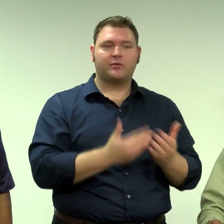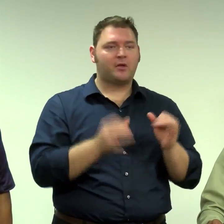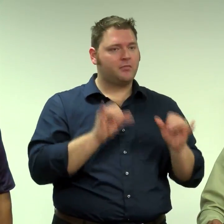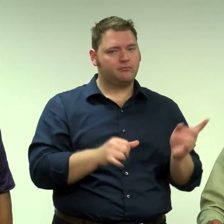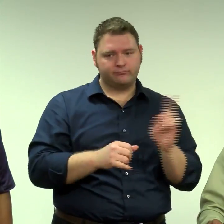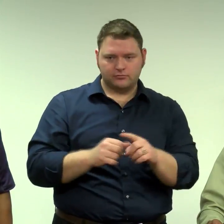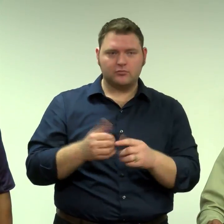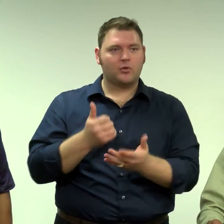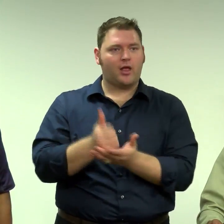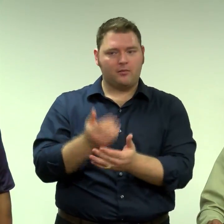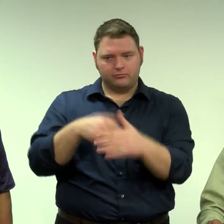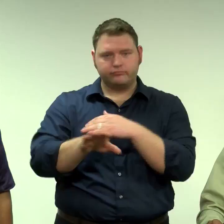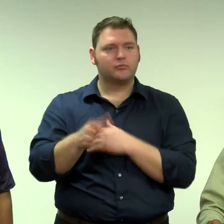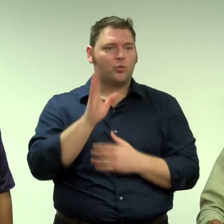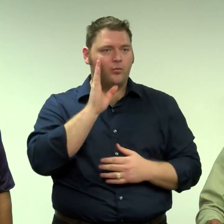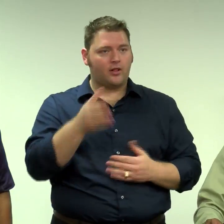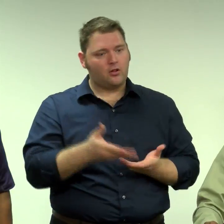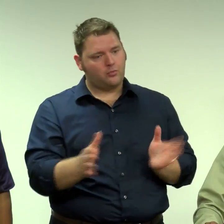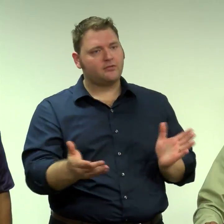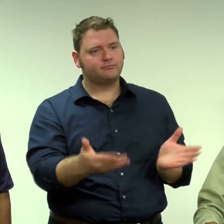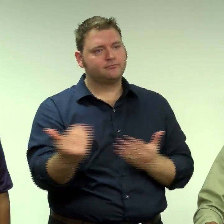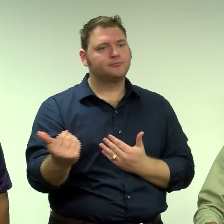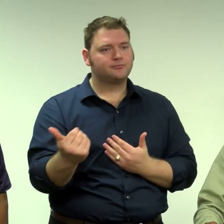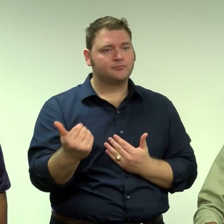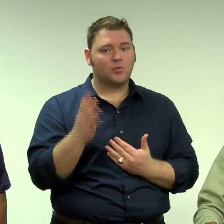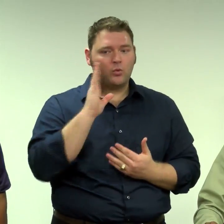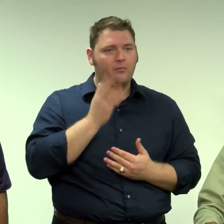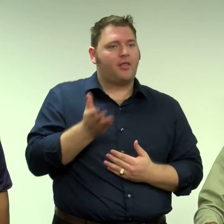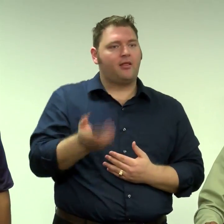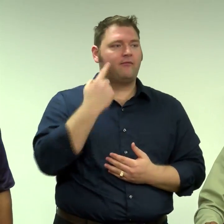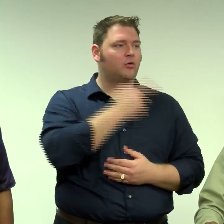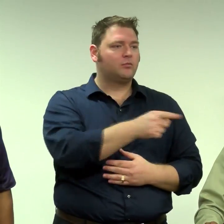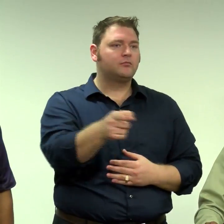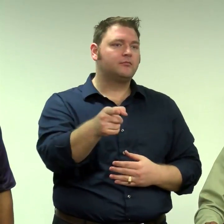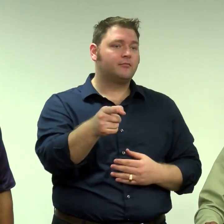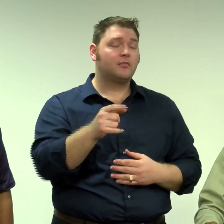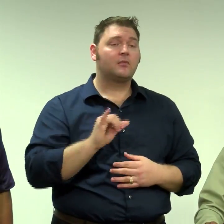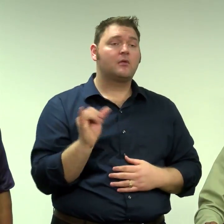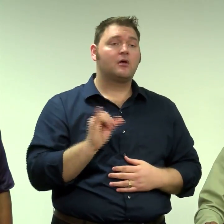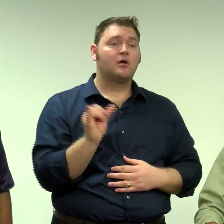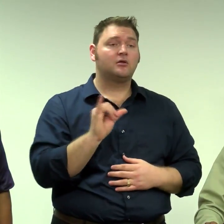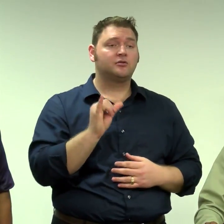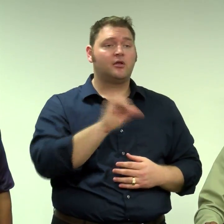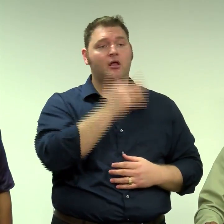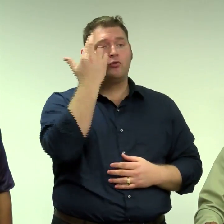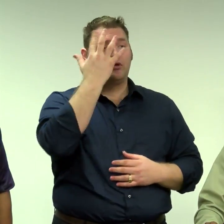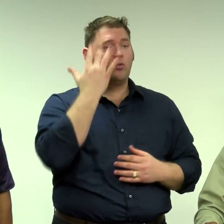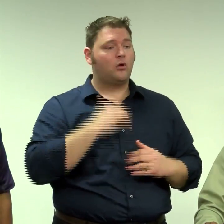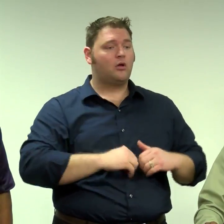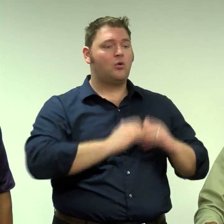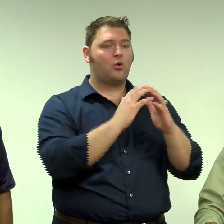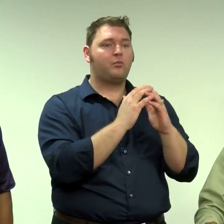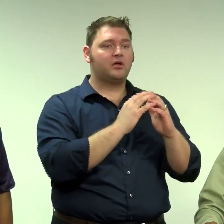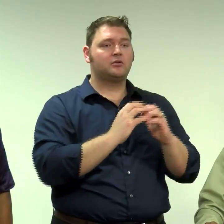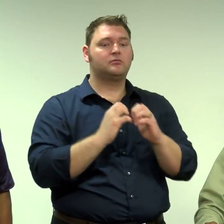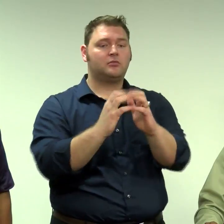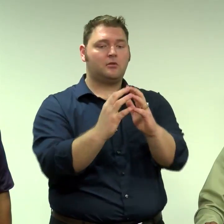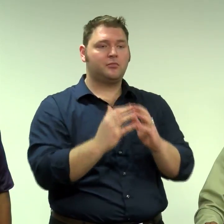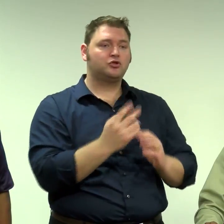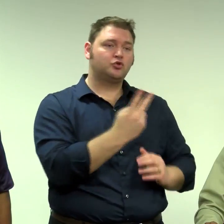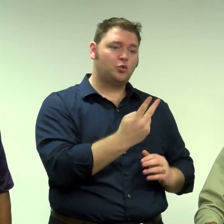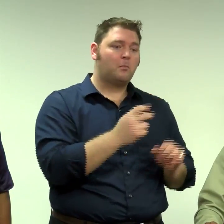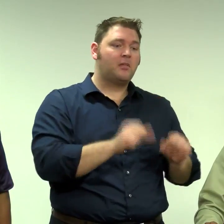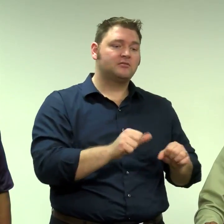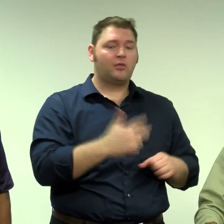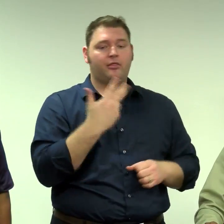need, and we will be there for them. That is also one of the reasons why we are going to be opening up 2, possibly